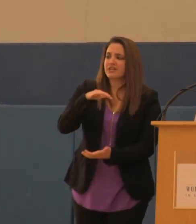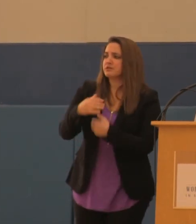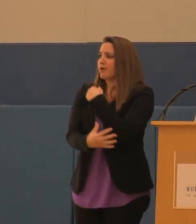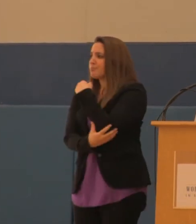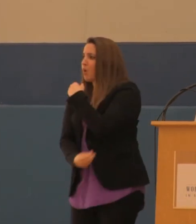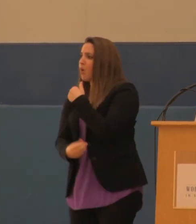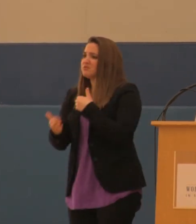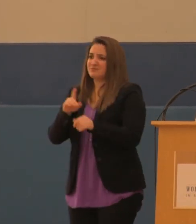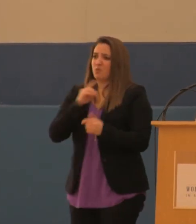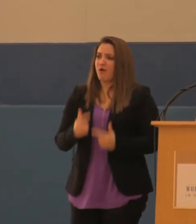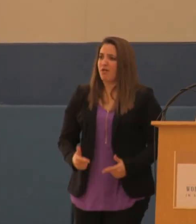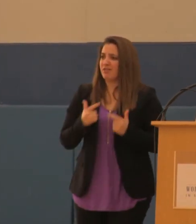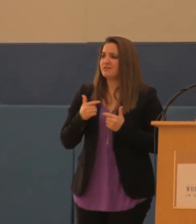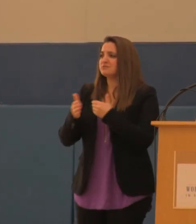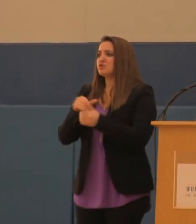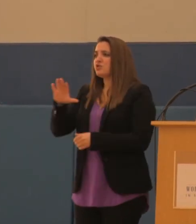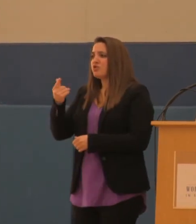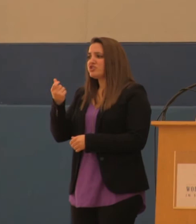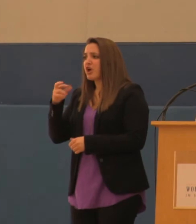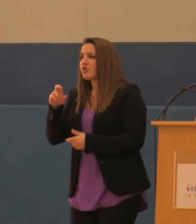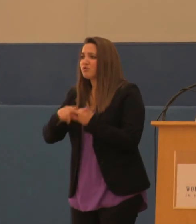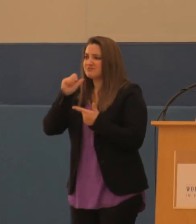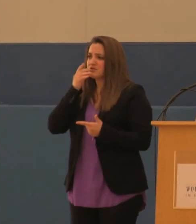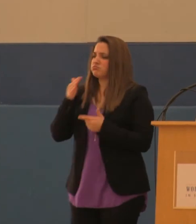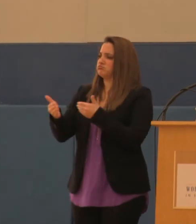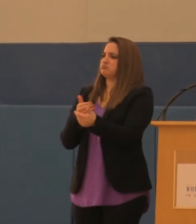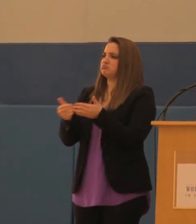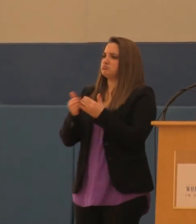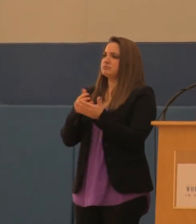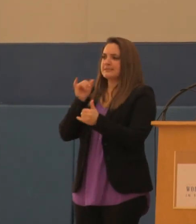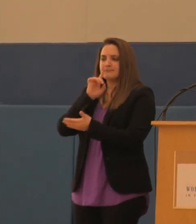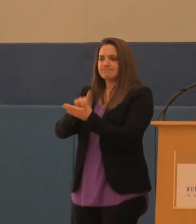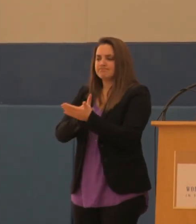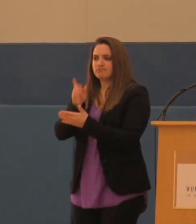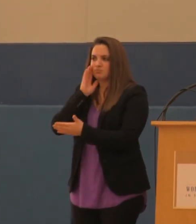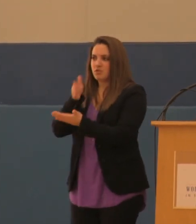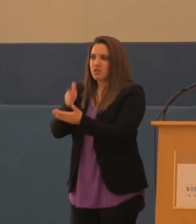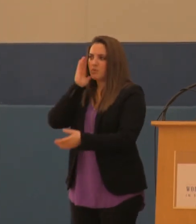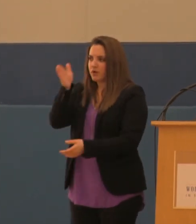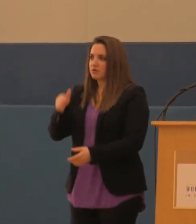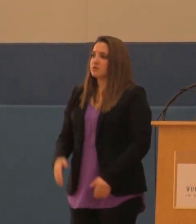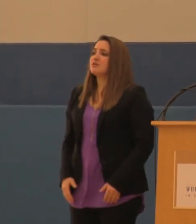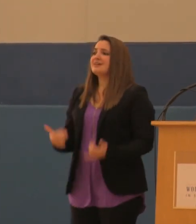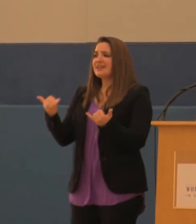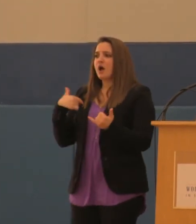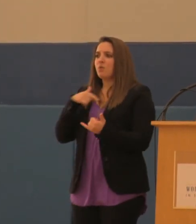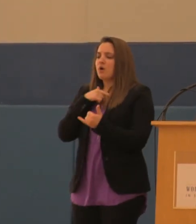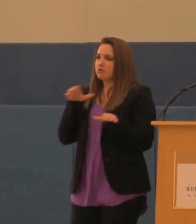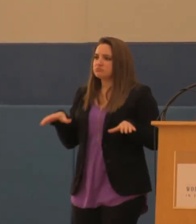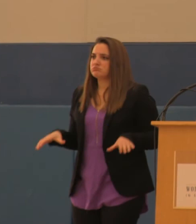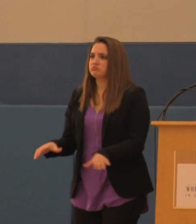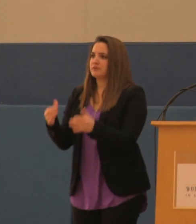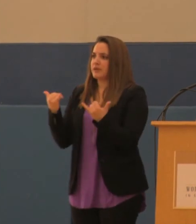no matter what color or gender we are. We are at a critical time where we must act now, for there's